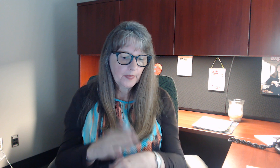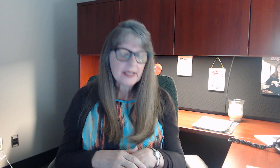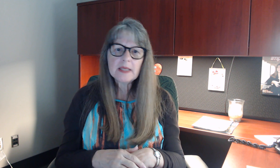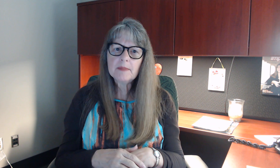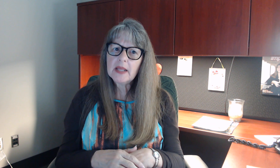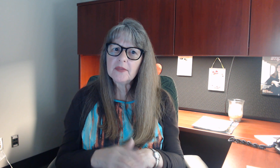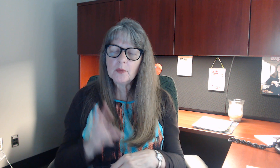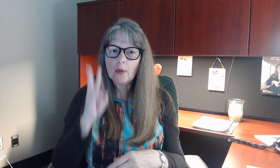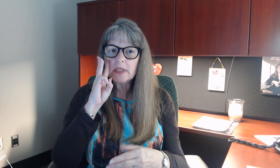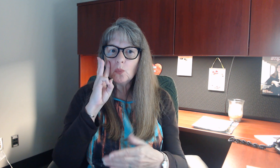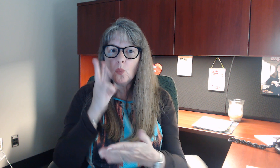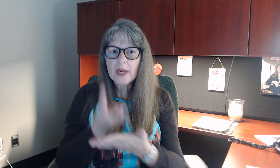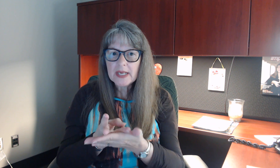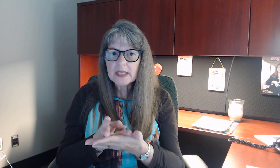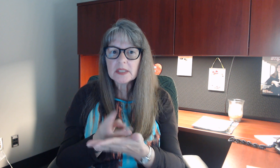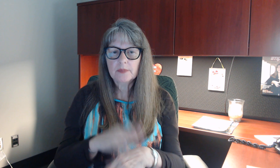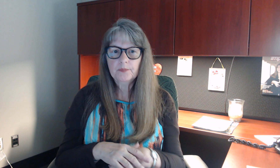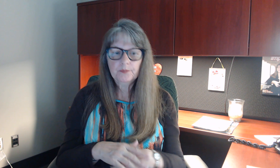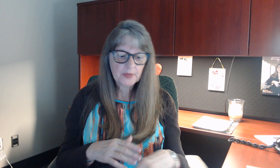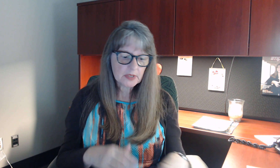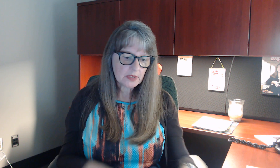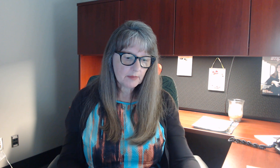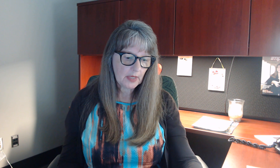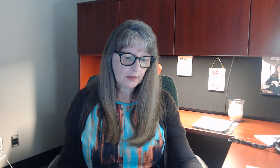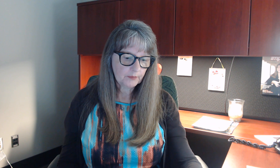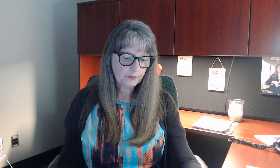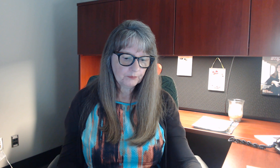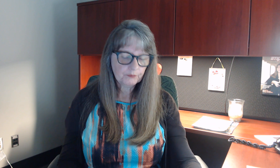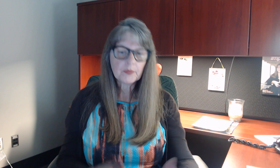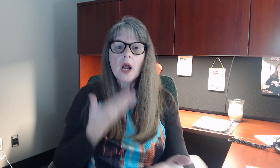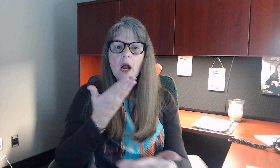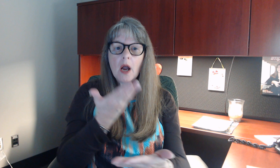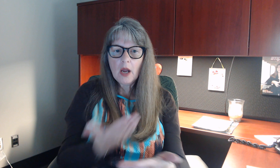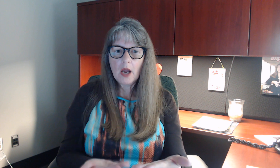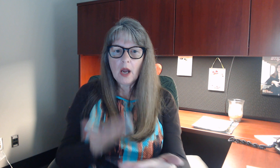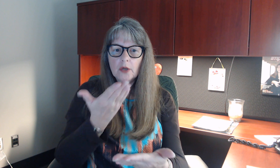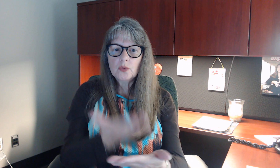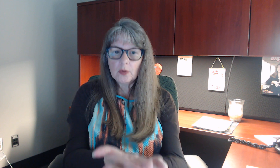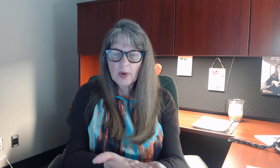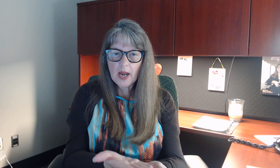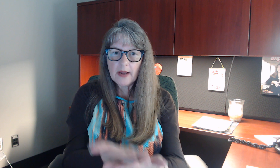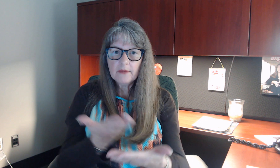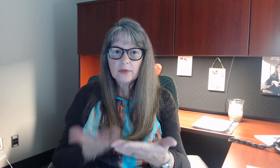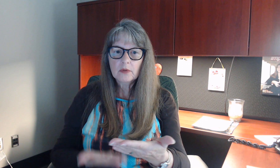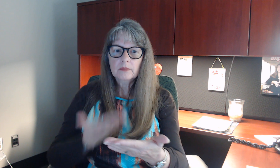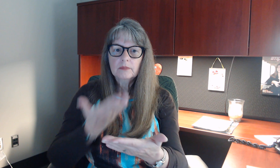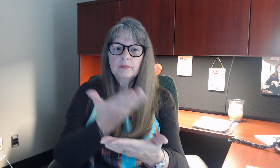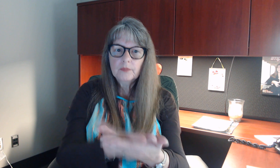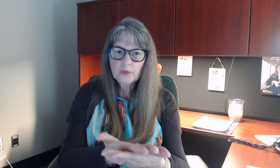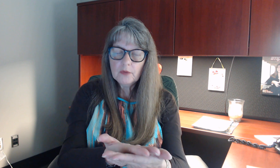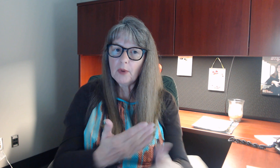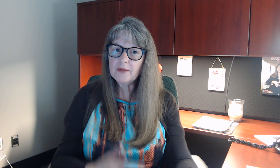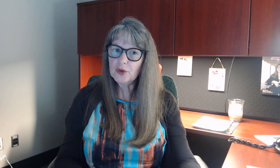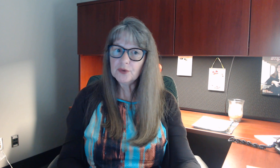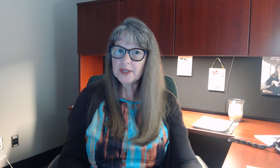Same thing, I think we already did witness. It's the same thing. To arrive. You've arrived at your